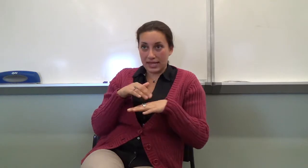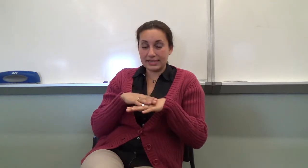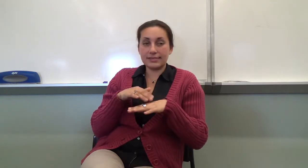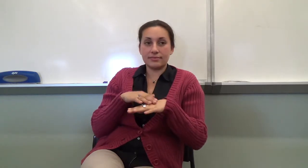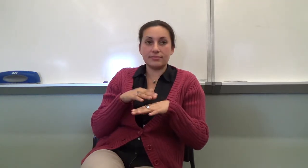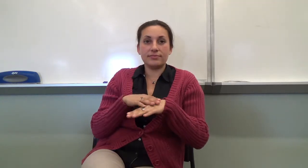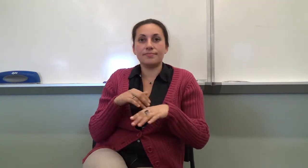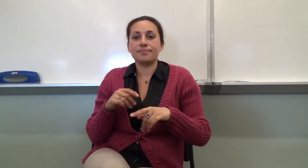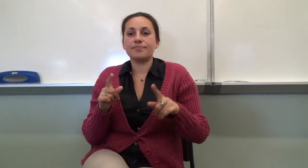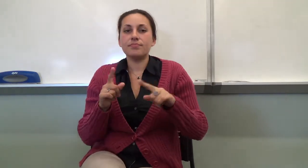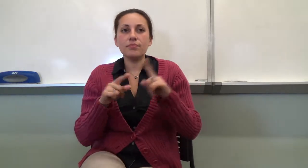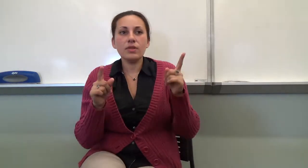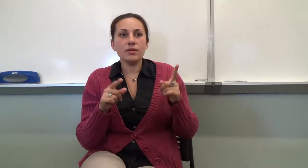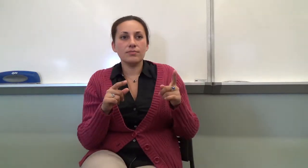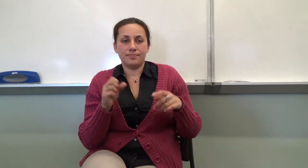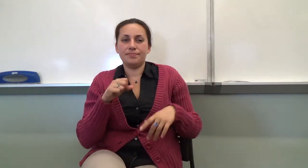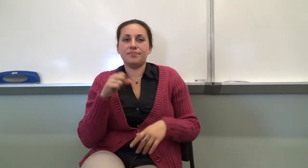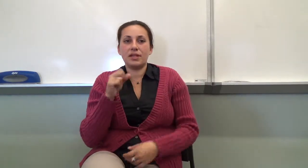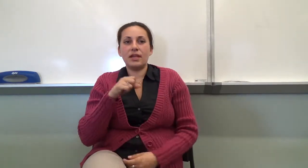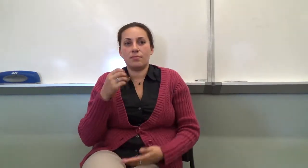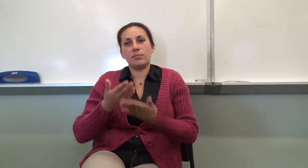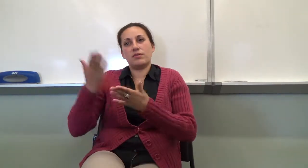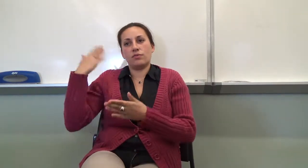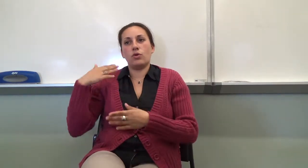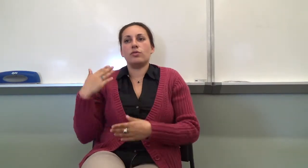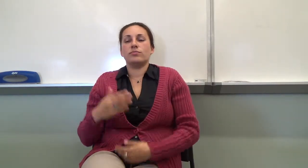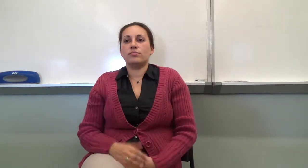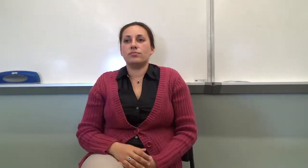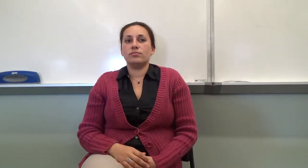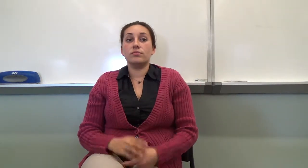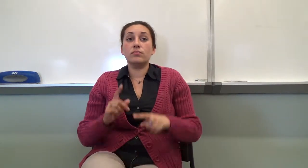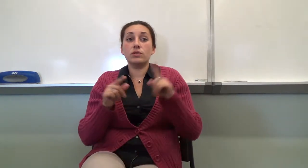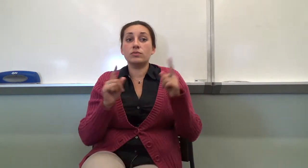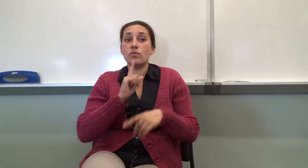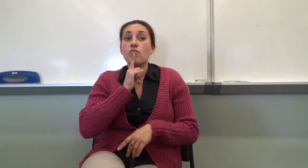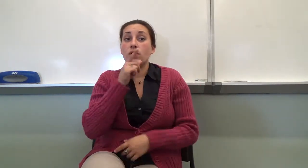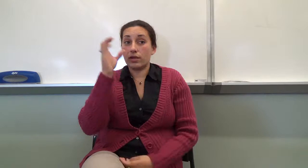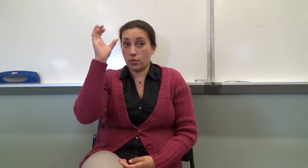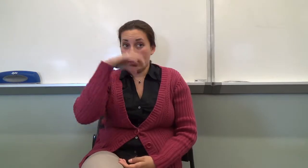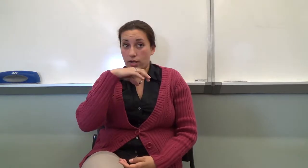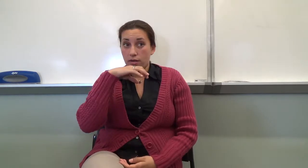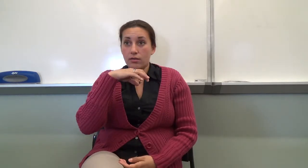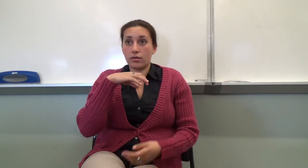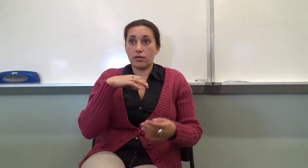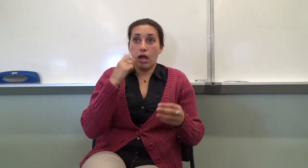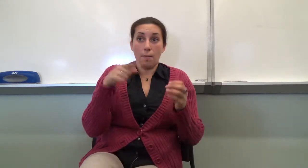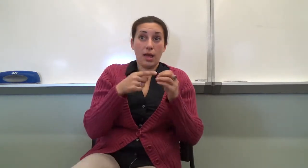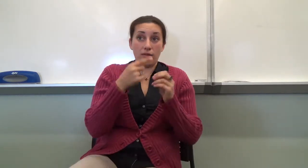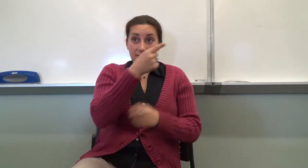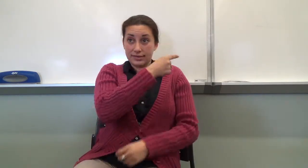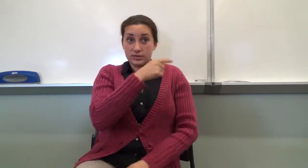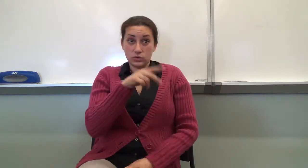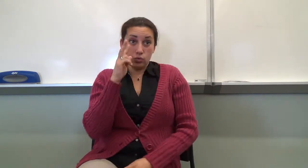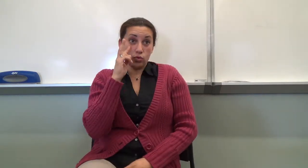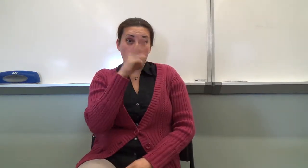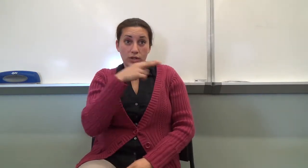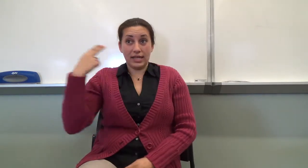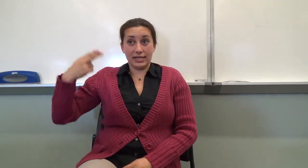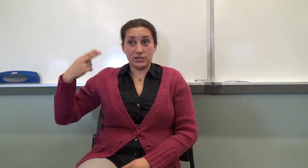Oh, okay. So there you go. But what's really weird about this is if you look at the history of mathematics, especially